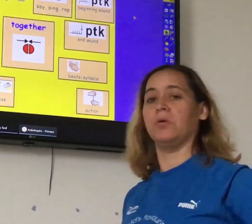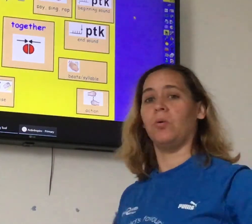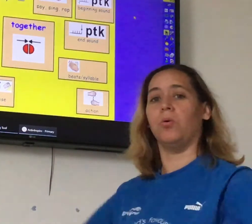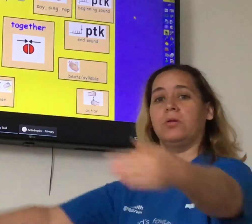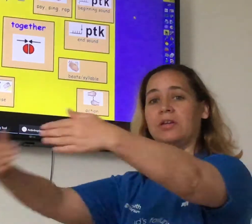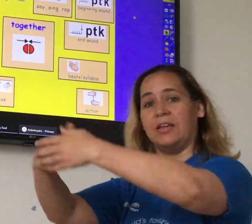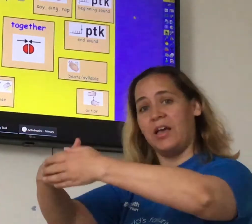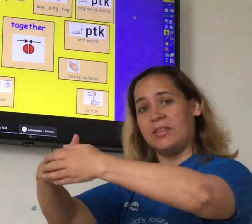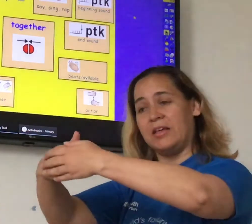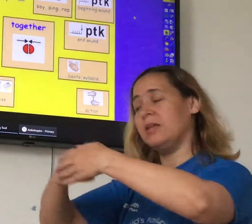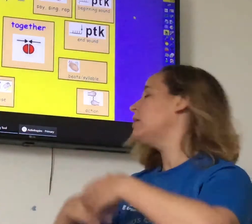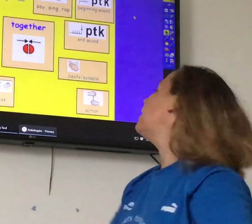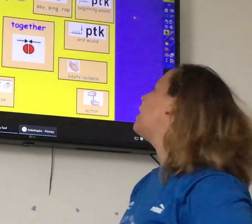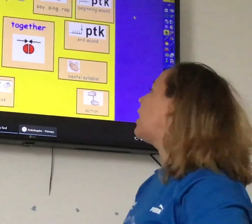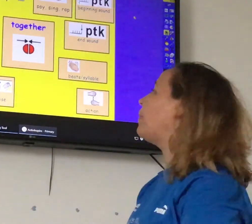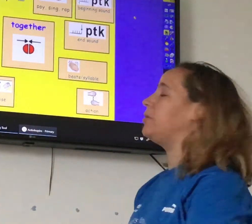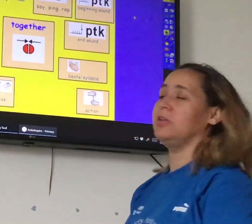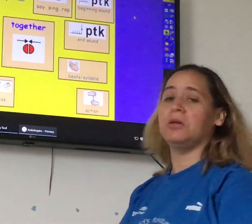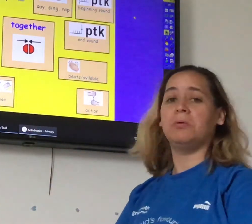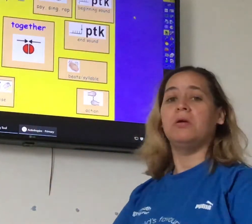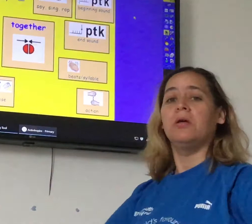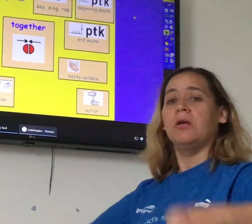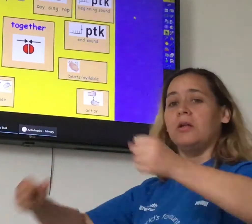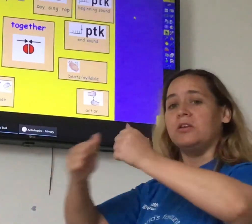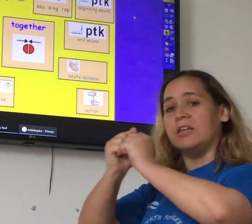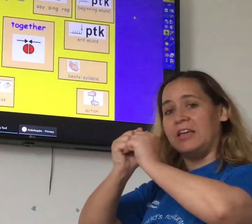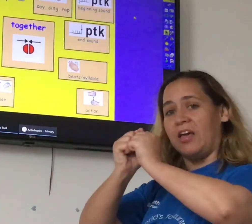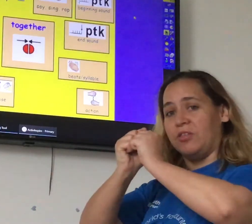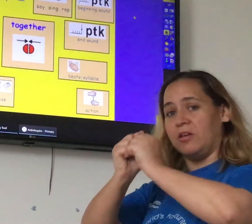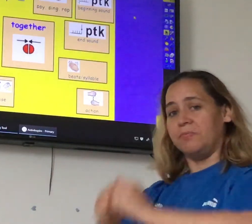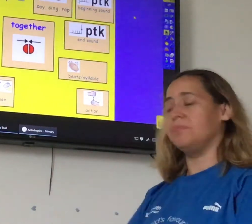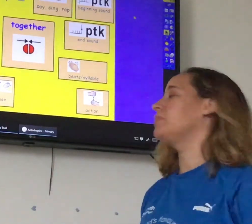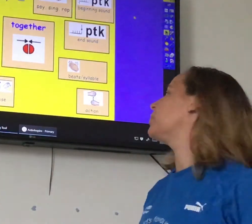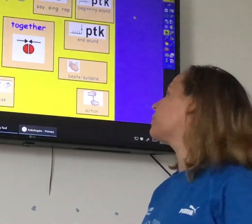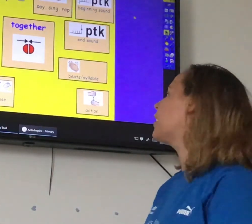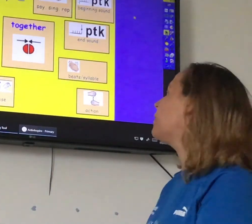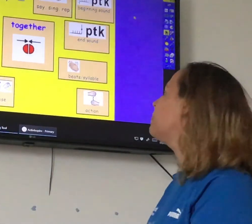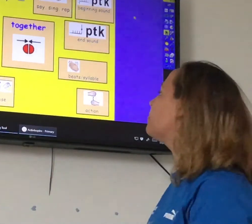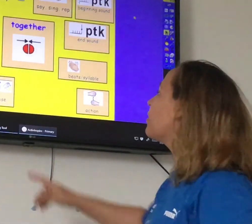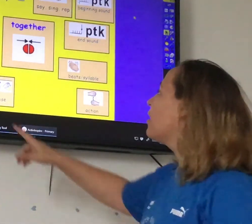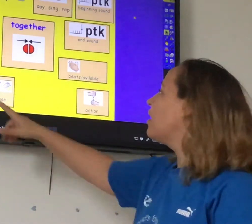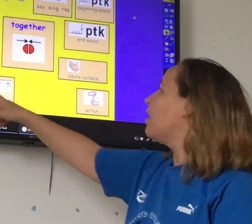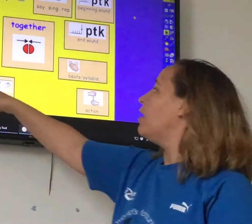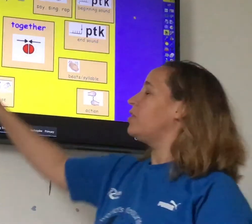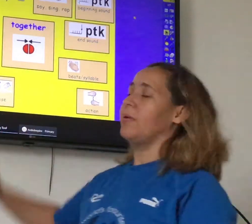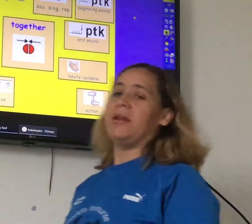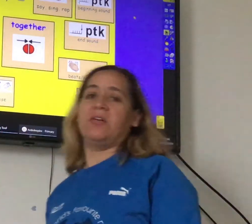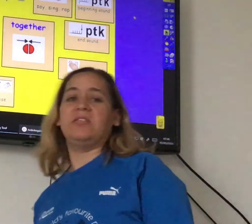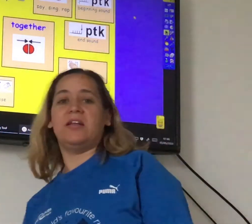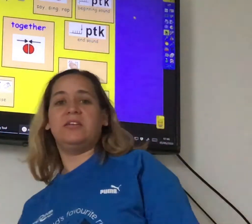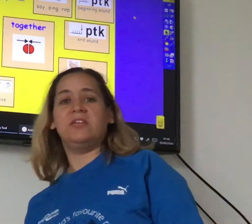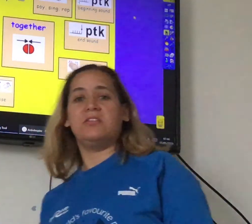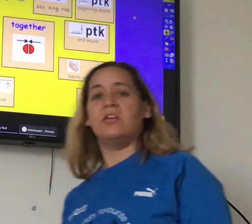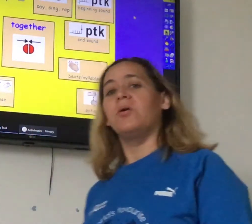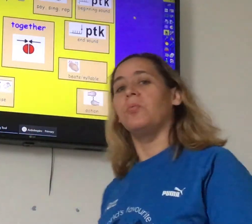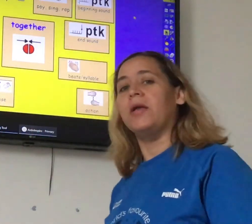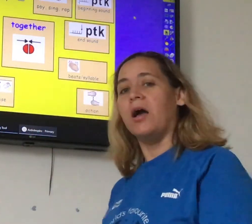all together. Up to you. Together. Okay. So in our sentence, we are